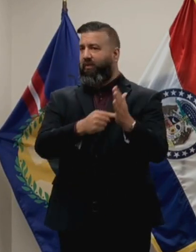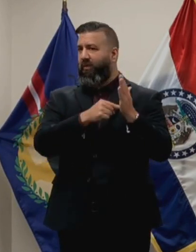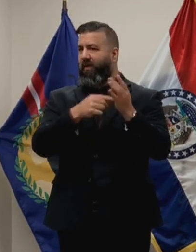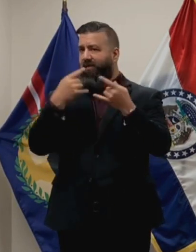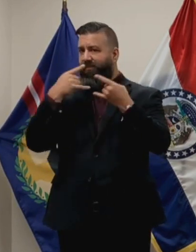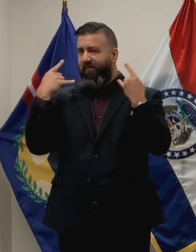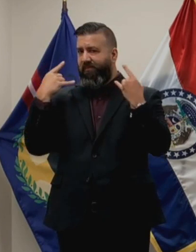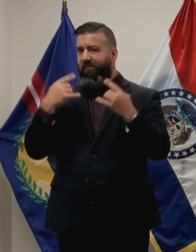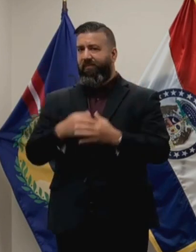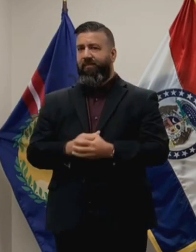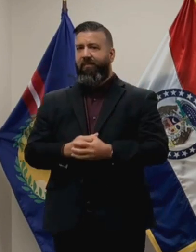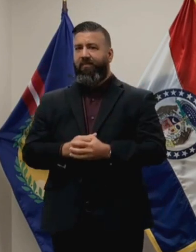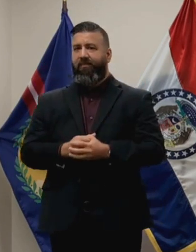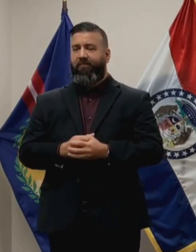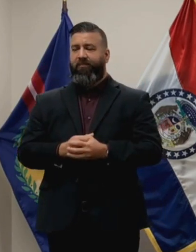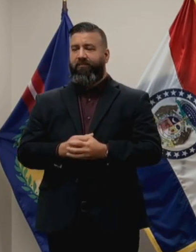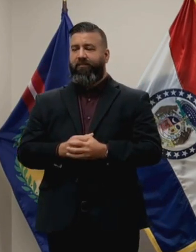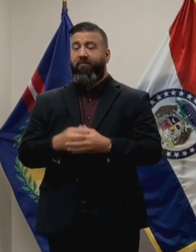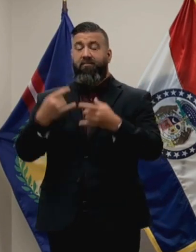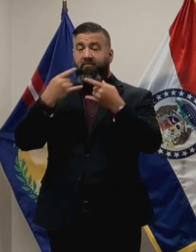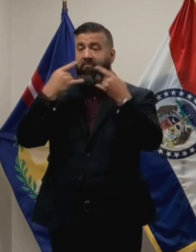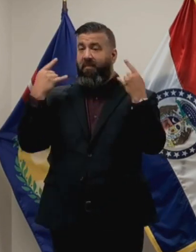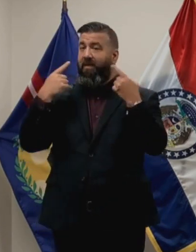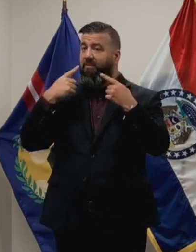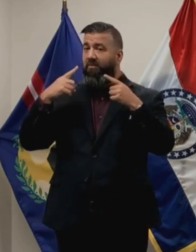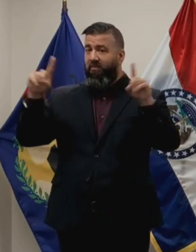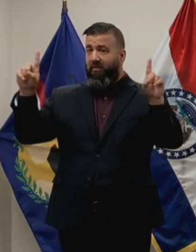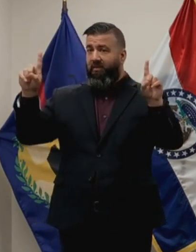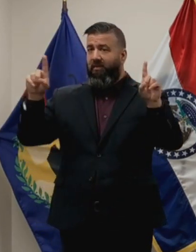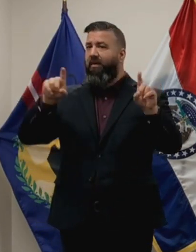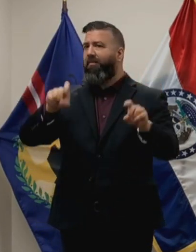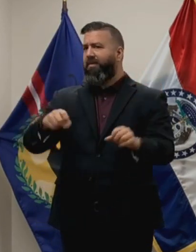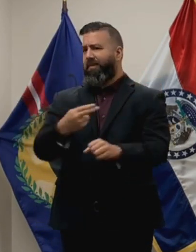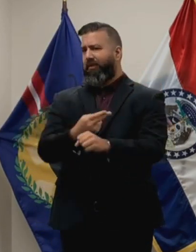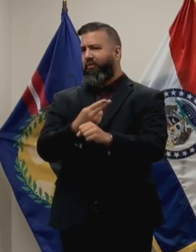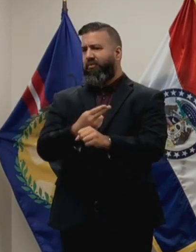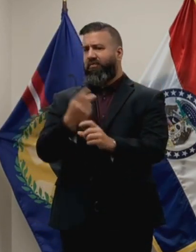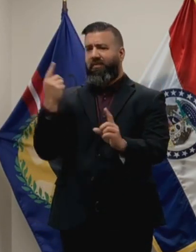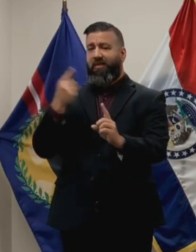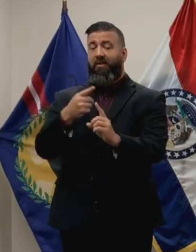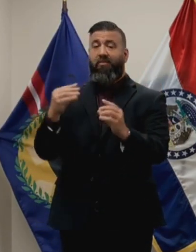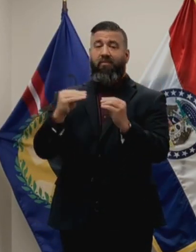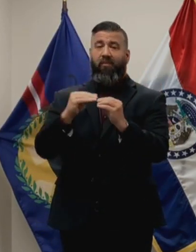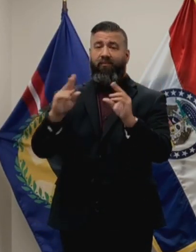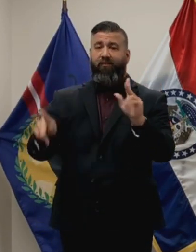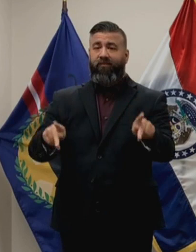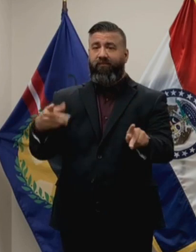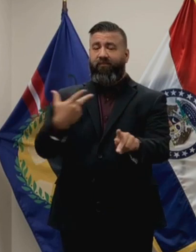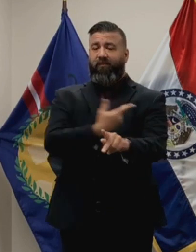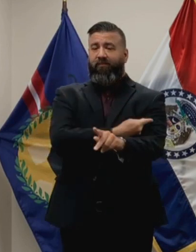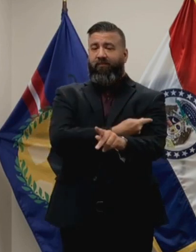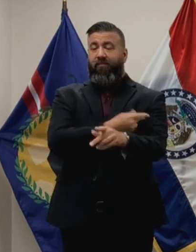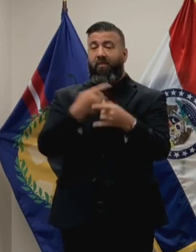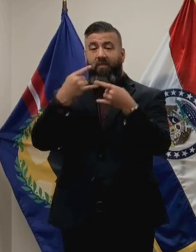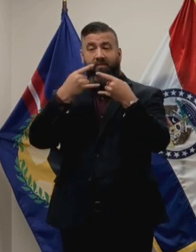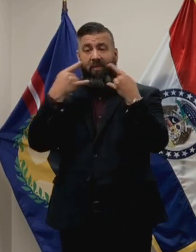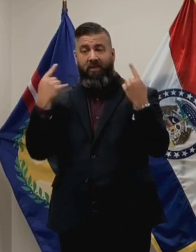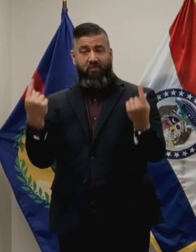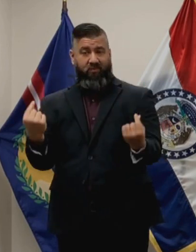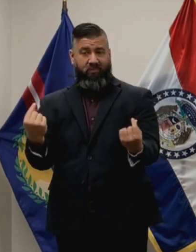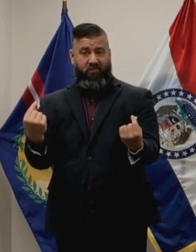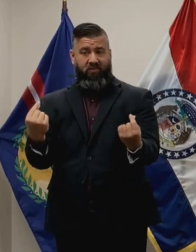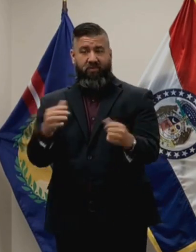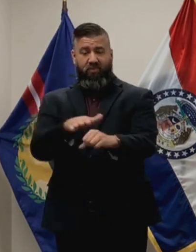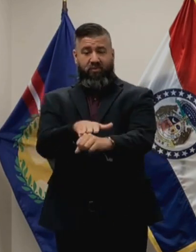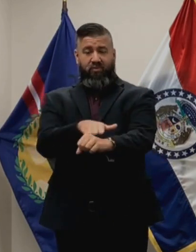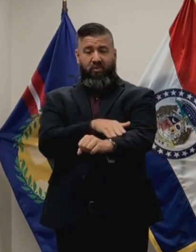masks. Masks work and must be worn until more people get vaccinated. They slow the spread of the virus and prevent fewer